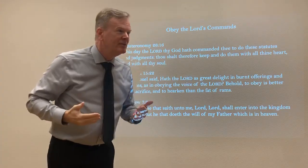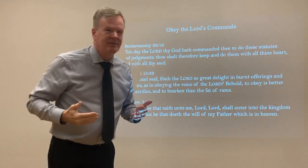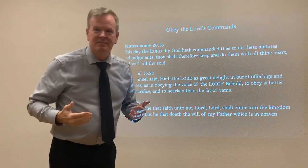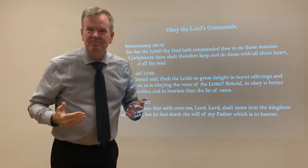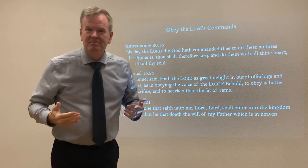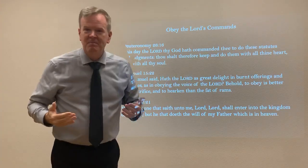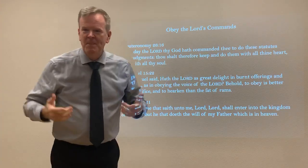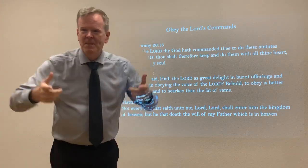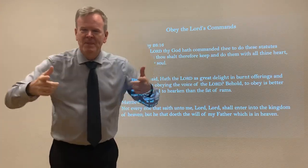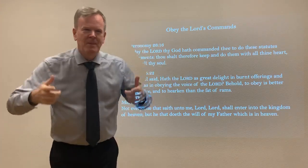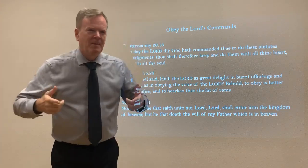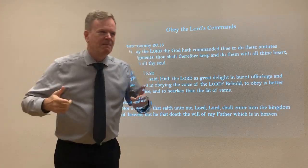Do you expect some good things in the year?